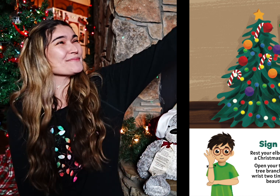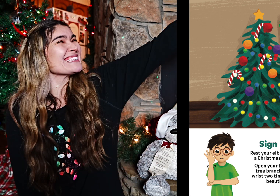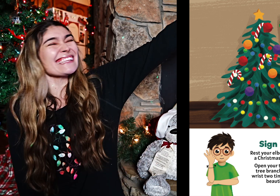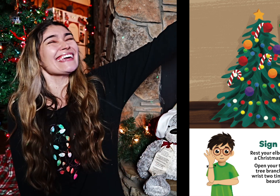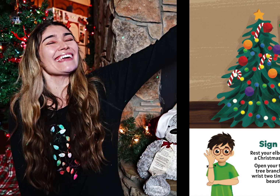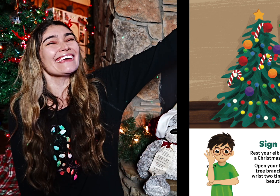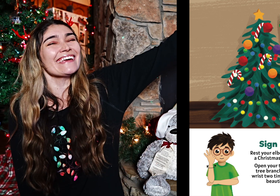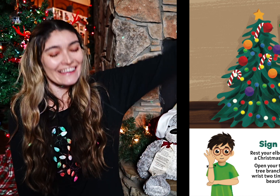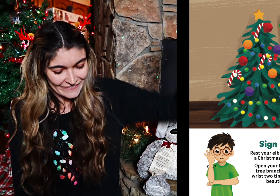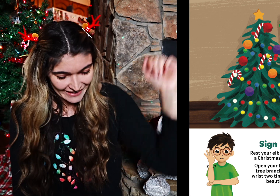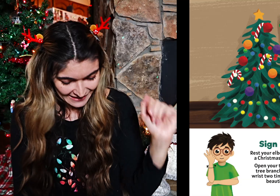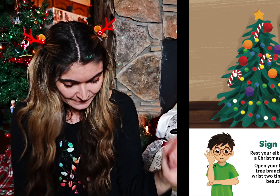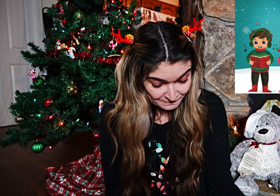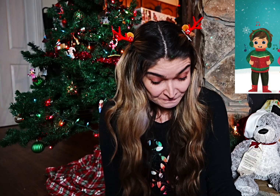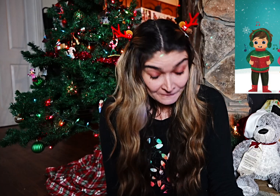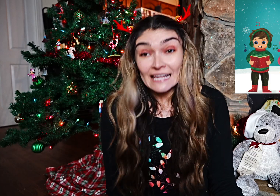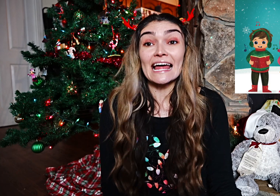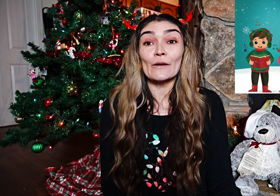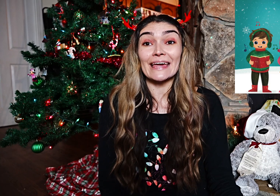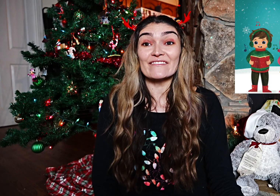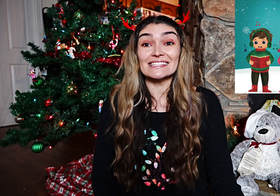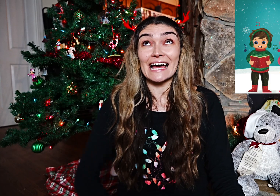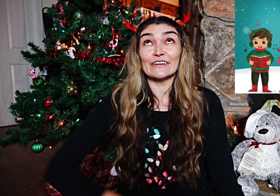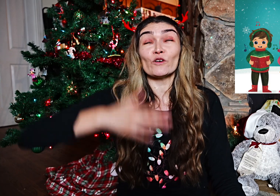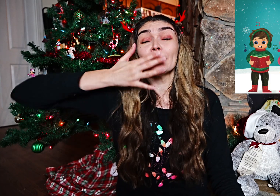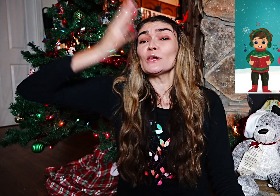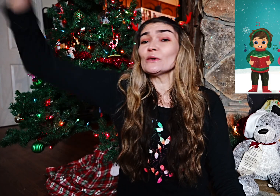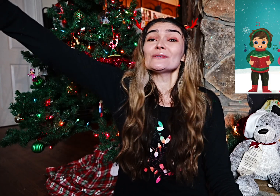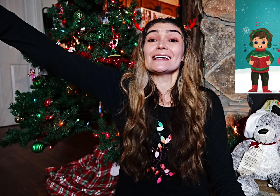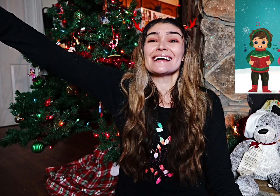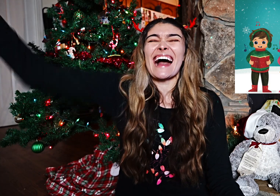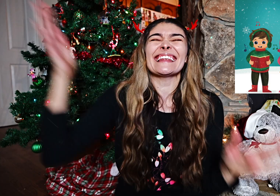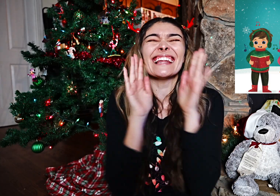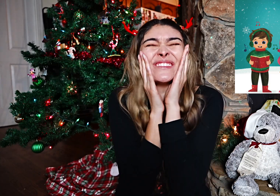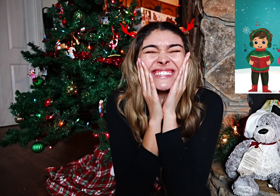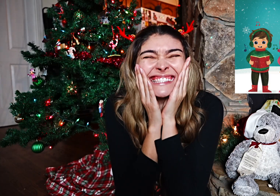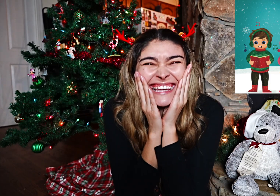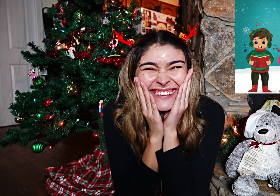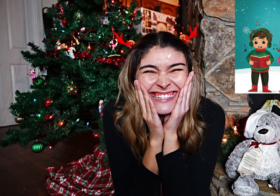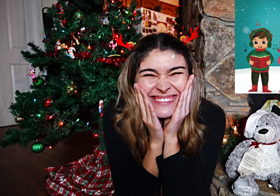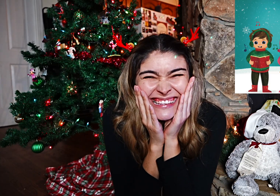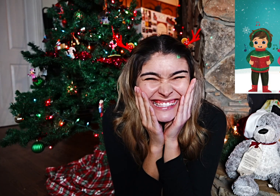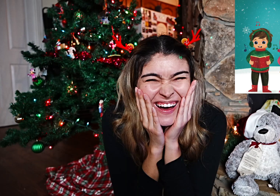Christmas Eve. Now we have the sign for music. I love to sing Christmas